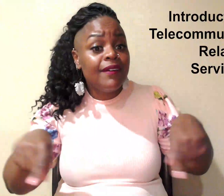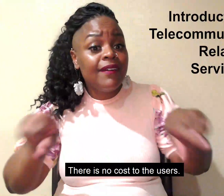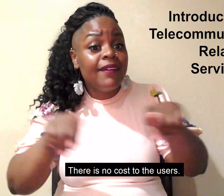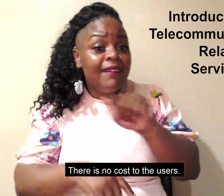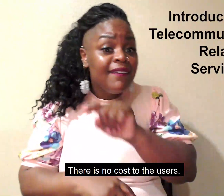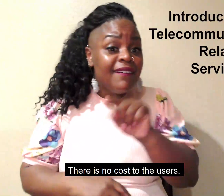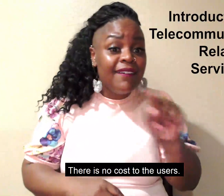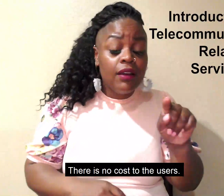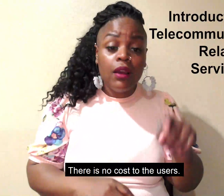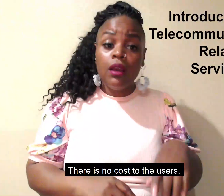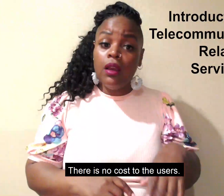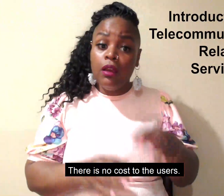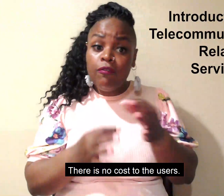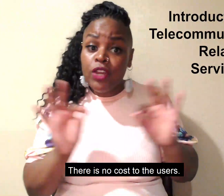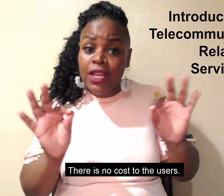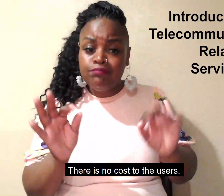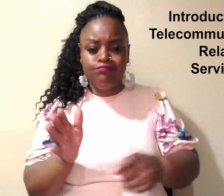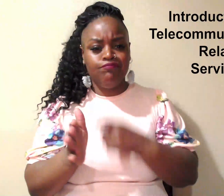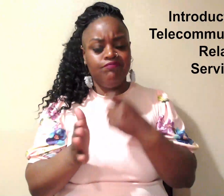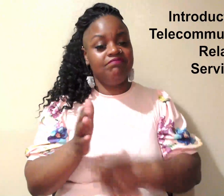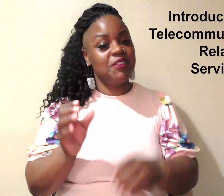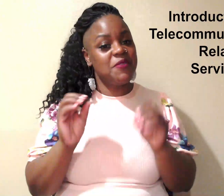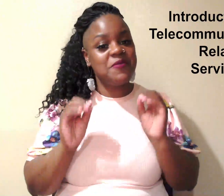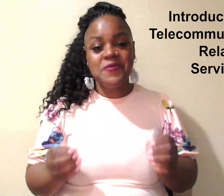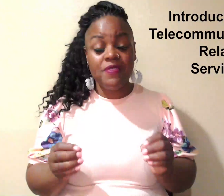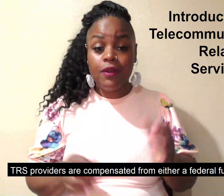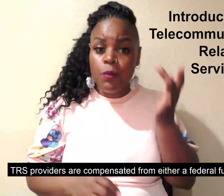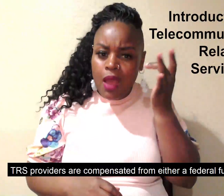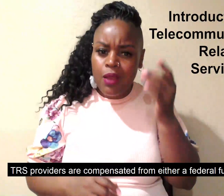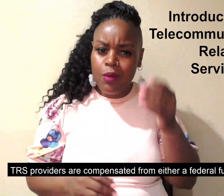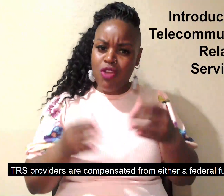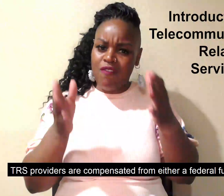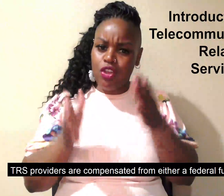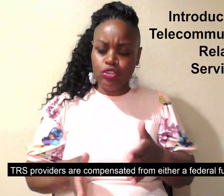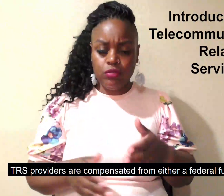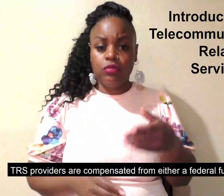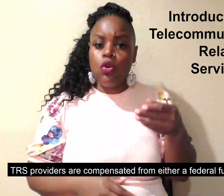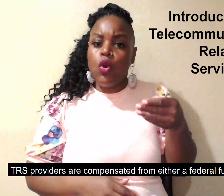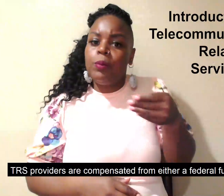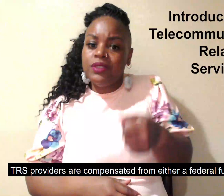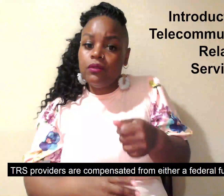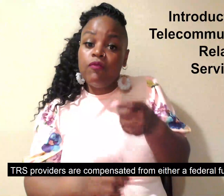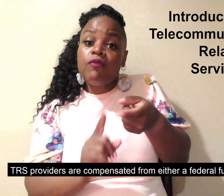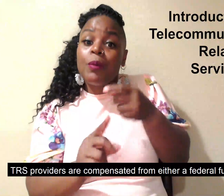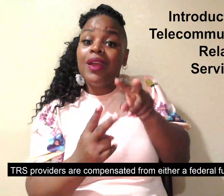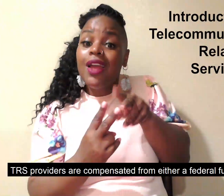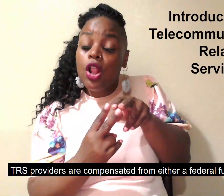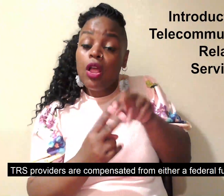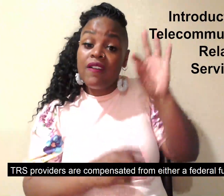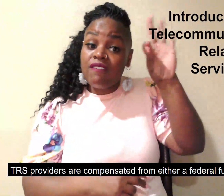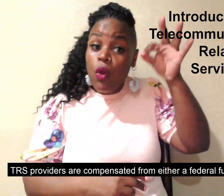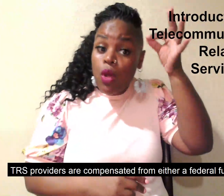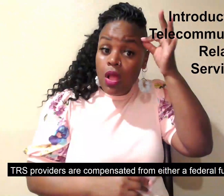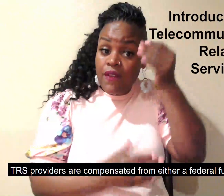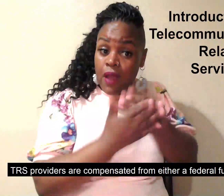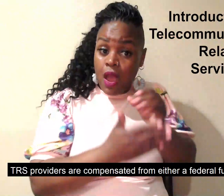There is no cost to the users. TRS providers are compensated from either a federal